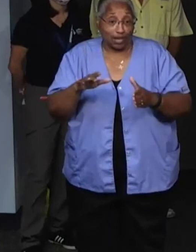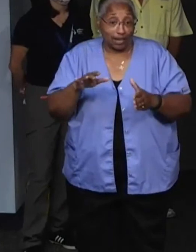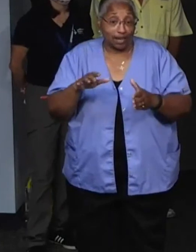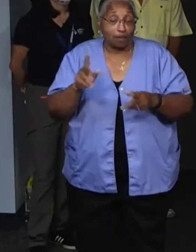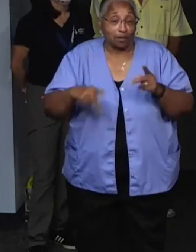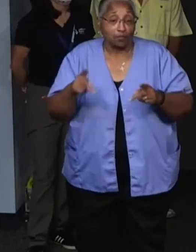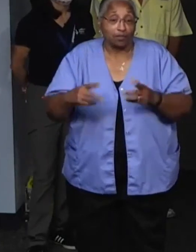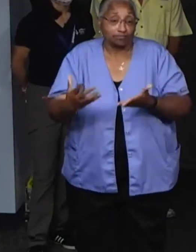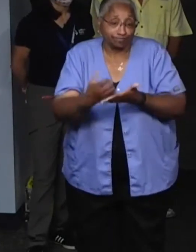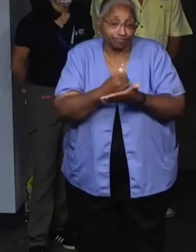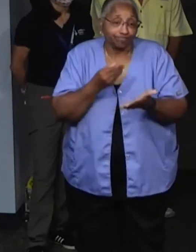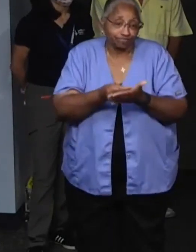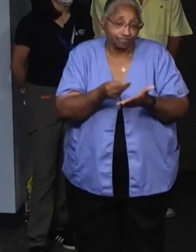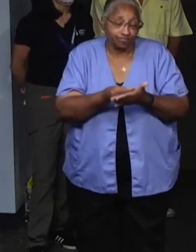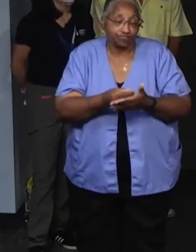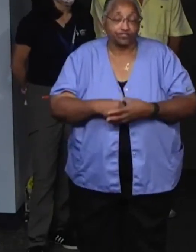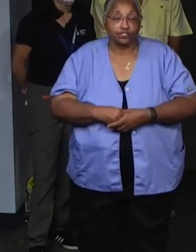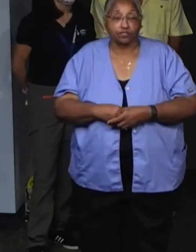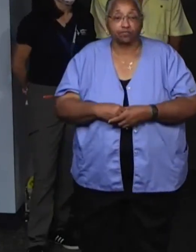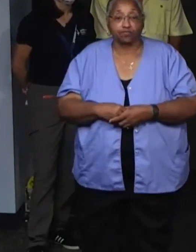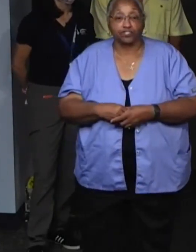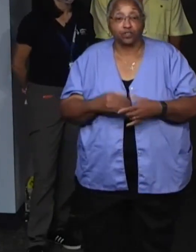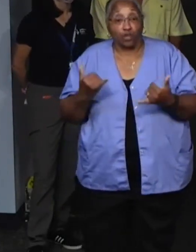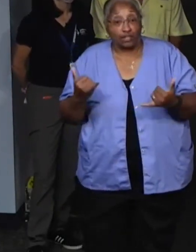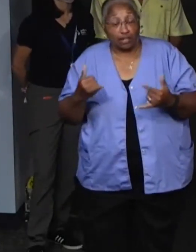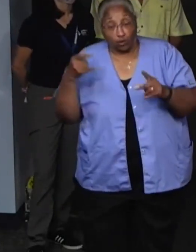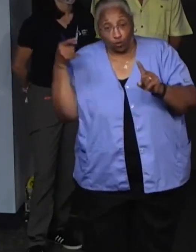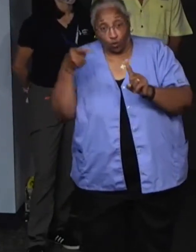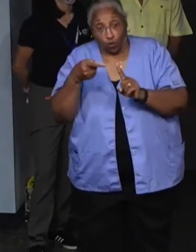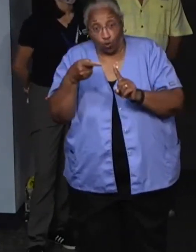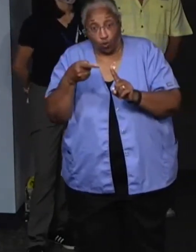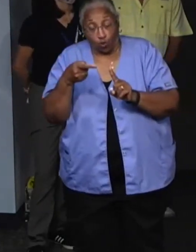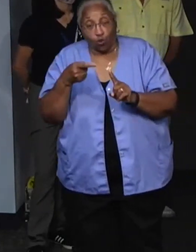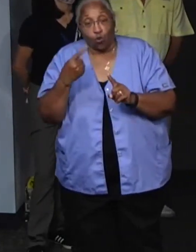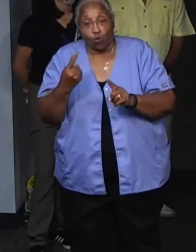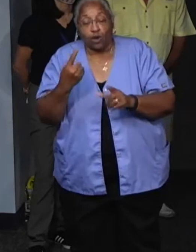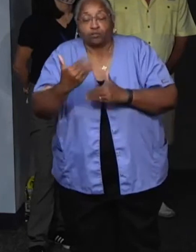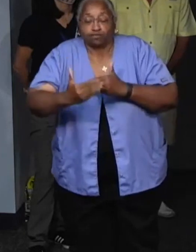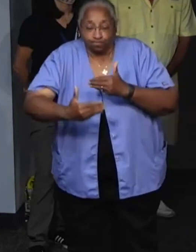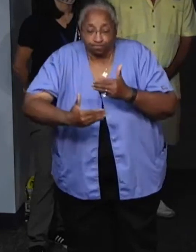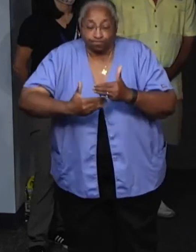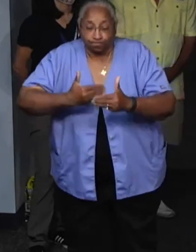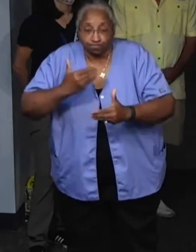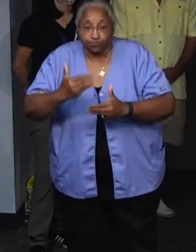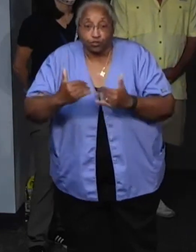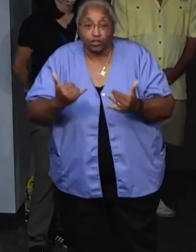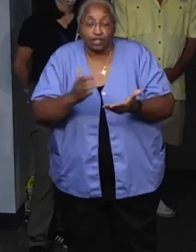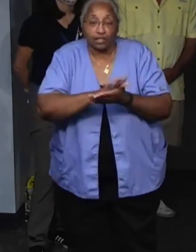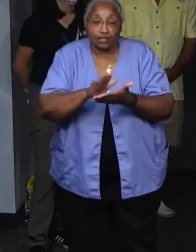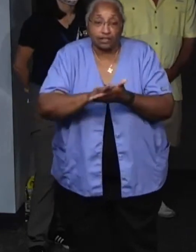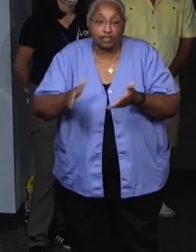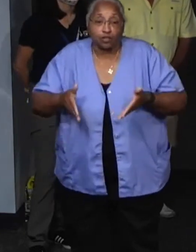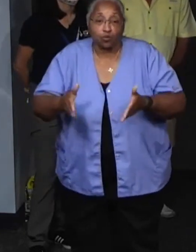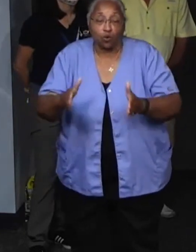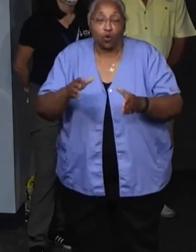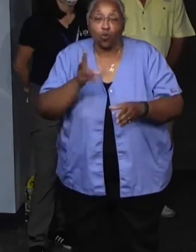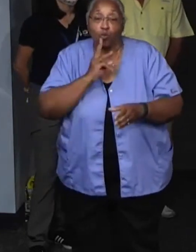livelihood. So look, right now the goal is one step at a time, and right now is cleaning out the roads and getting that water